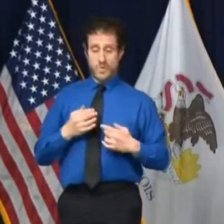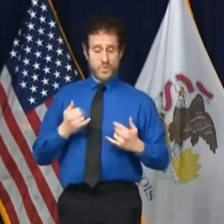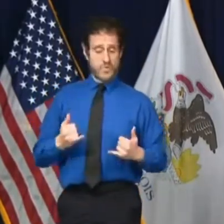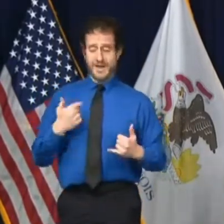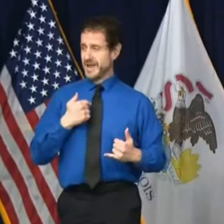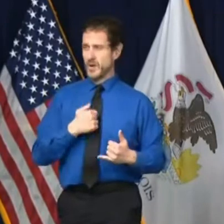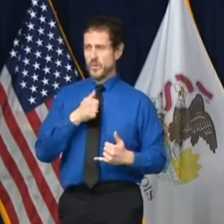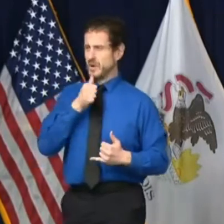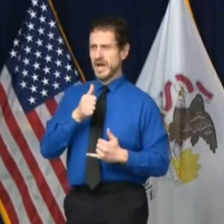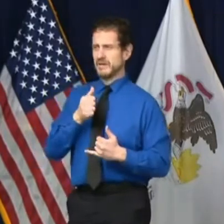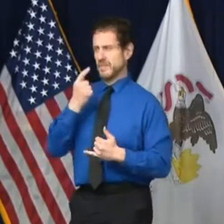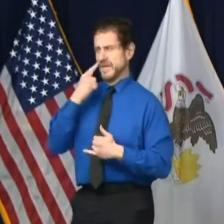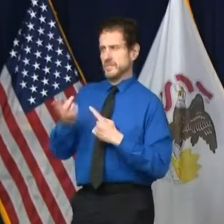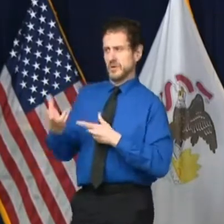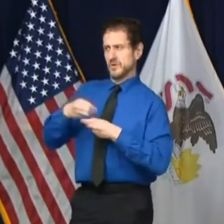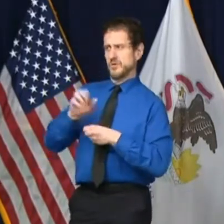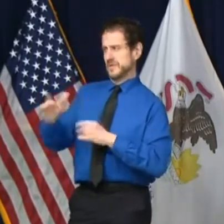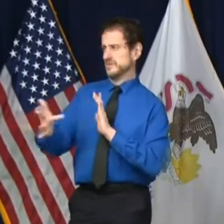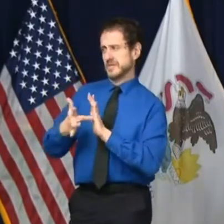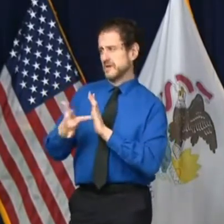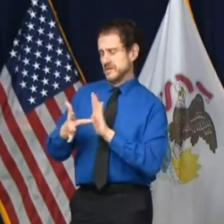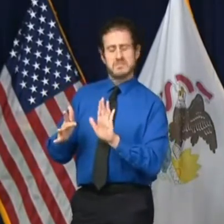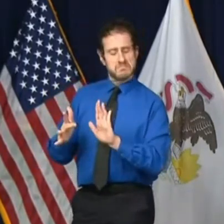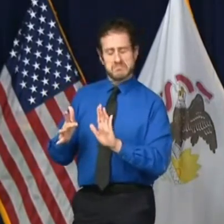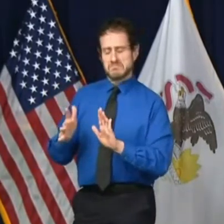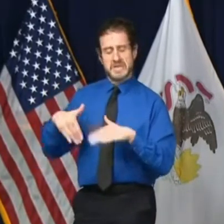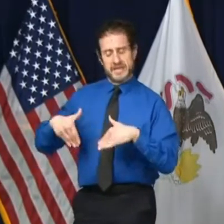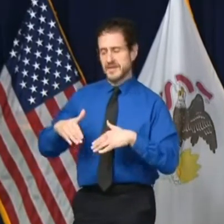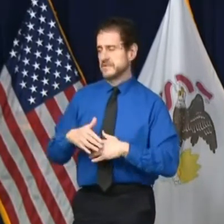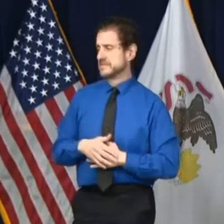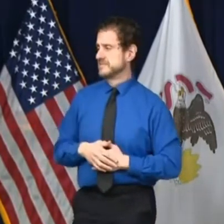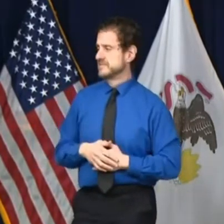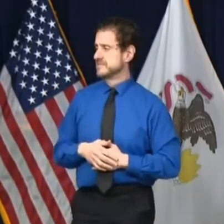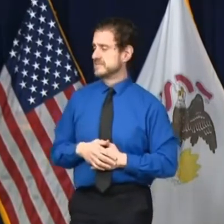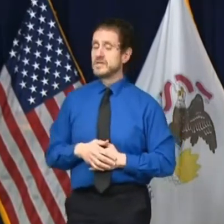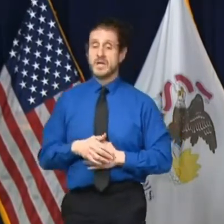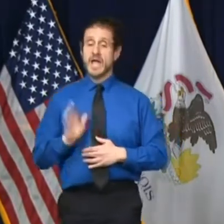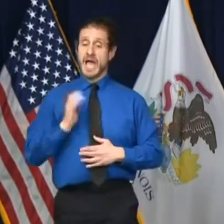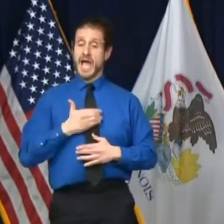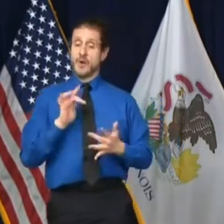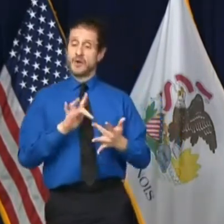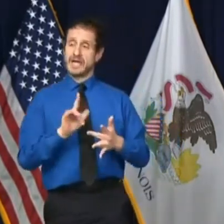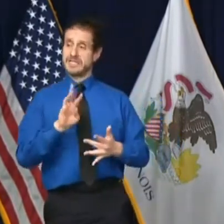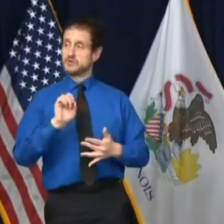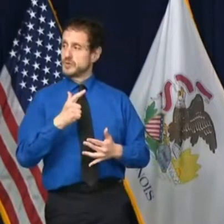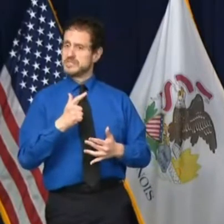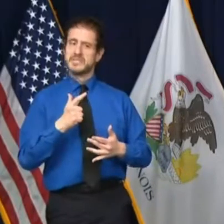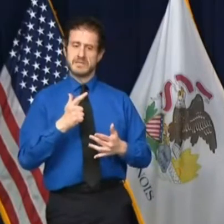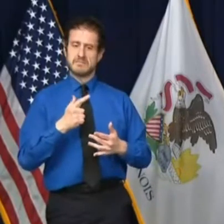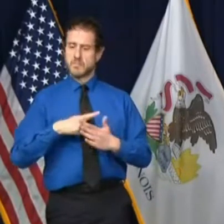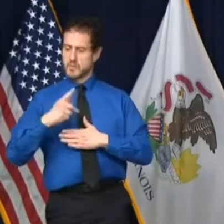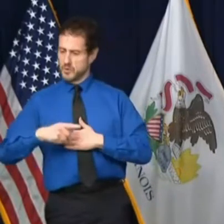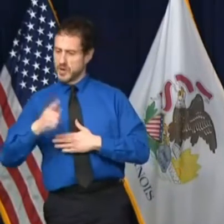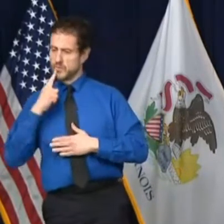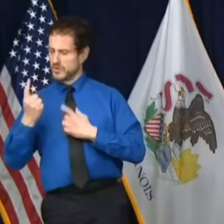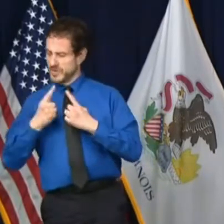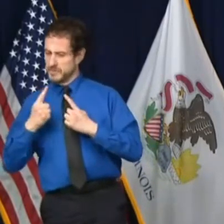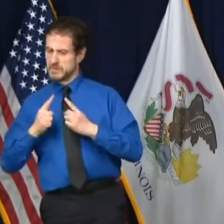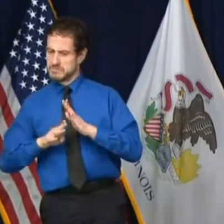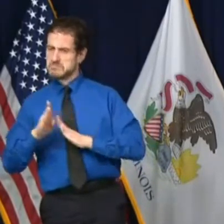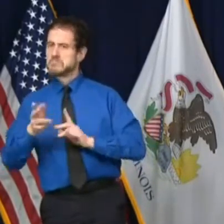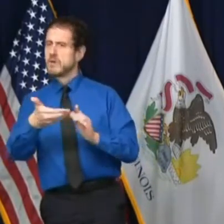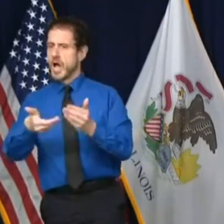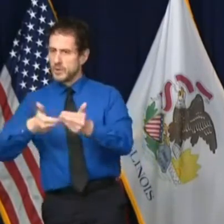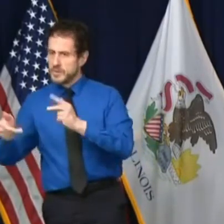at as part of the program that we're building for contact tracing, but I'll want to see more as the technology is presented